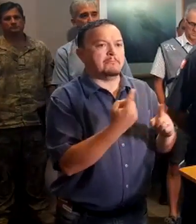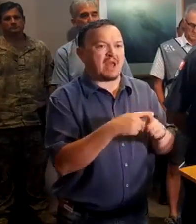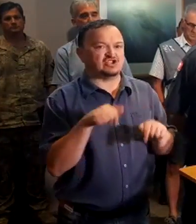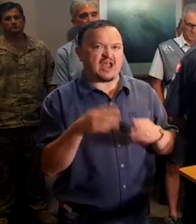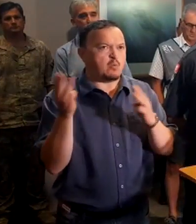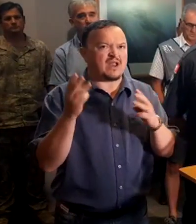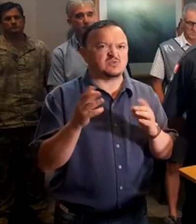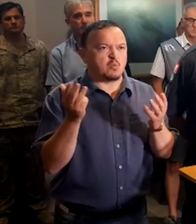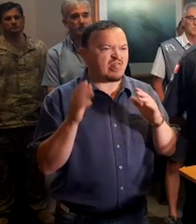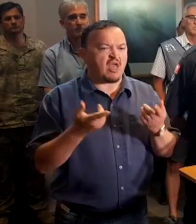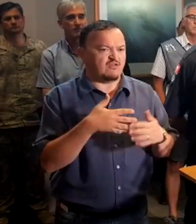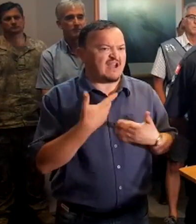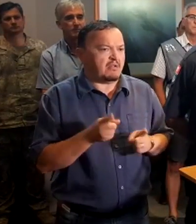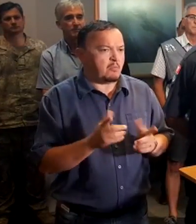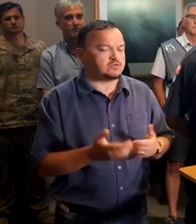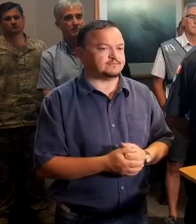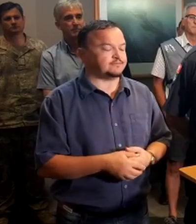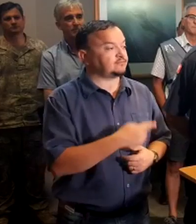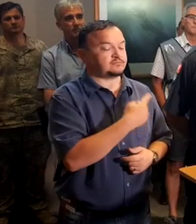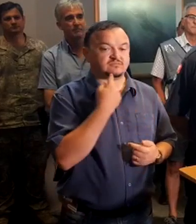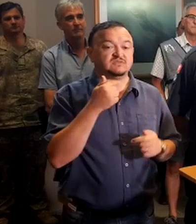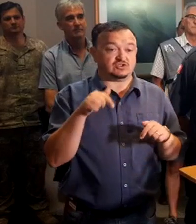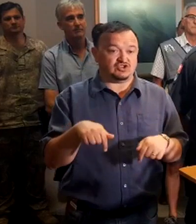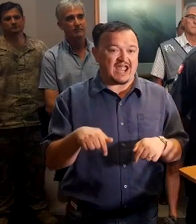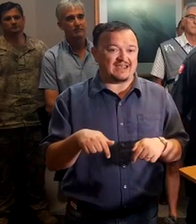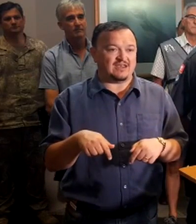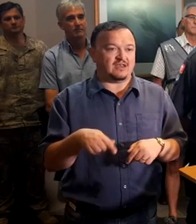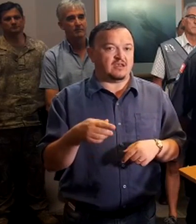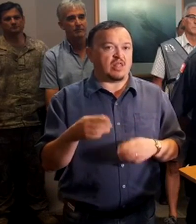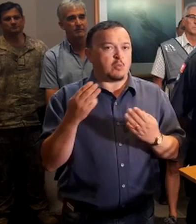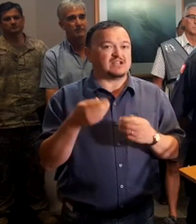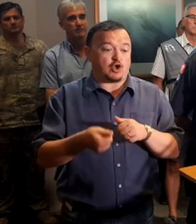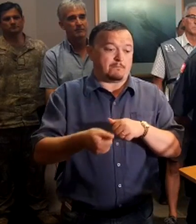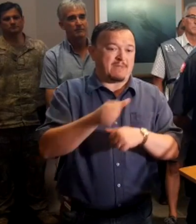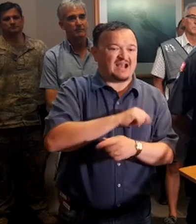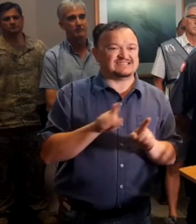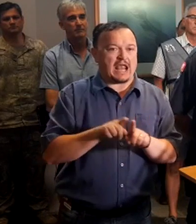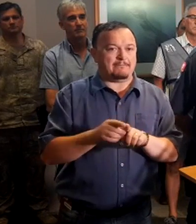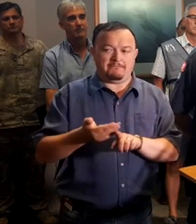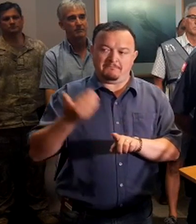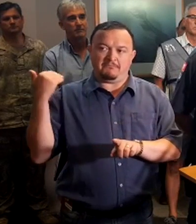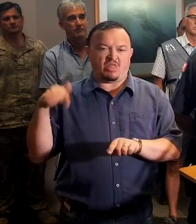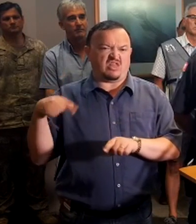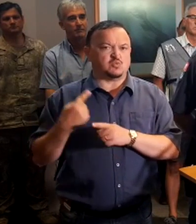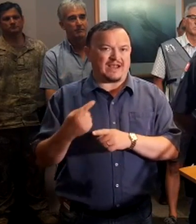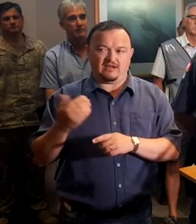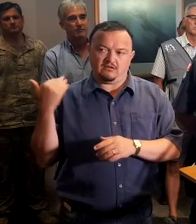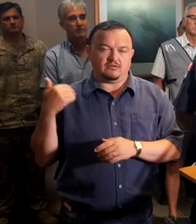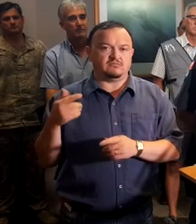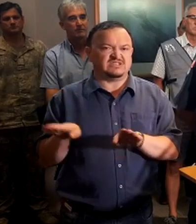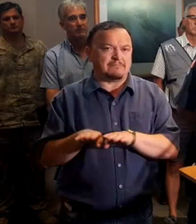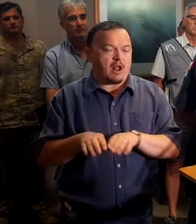Our wind conditions today have gone back to what we had previously in the week, so we are